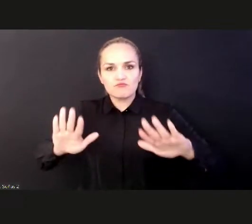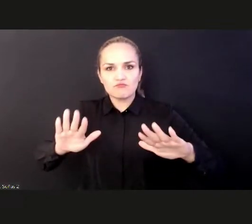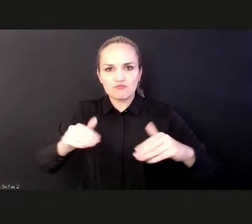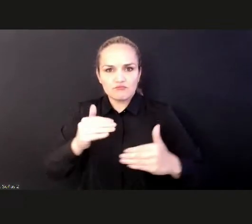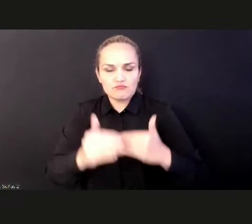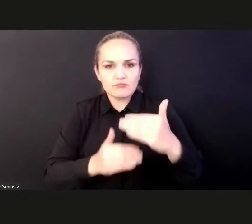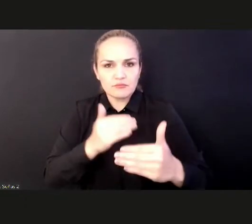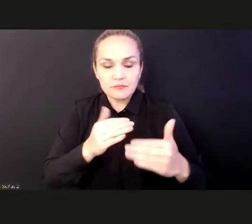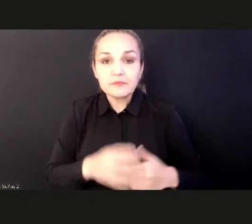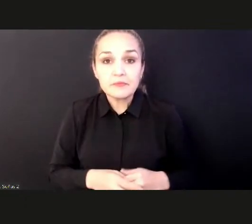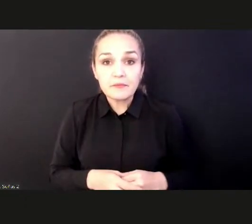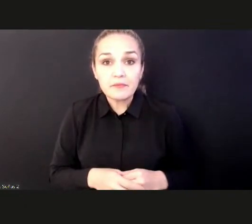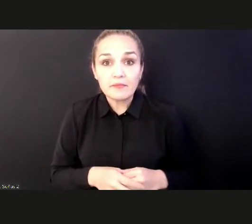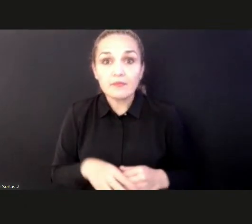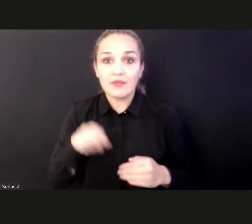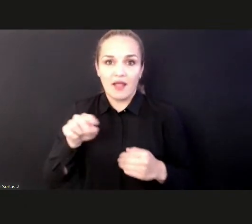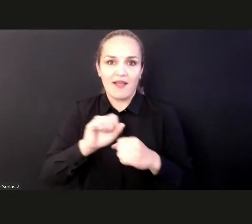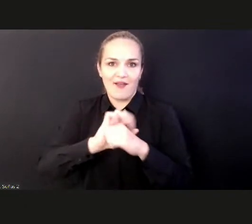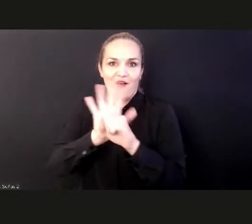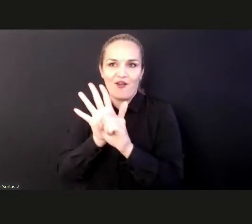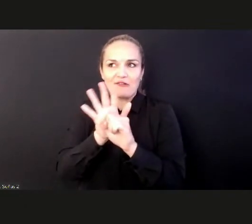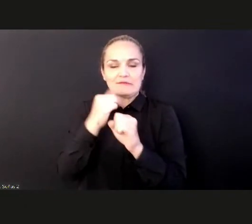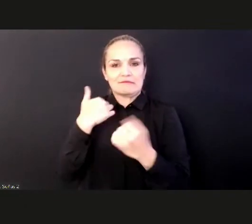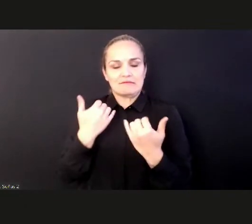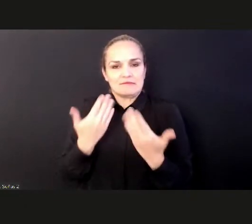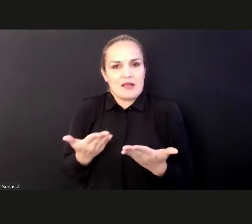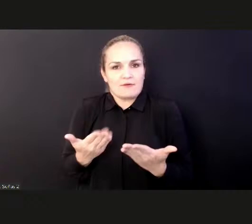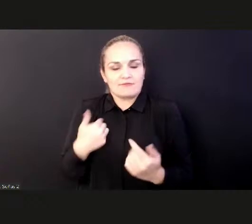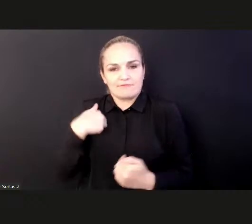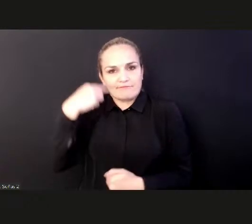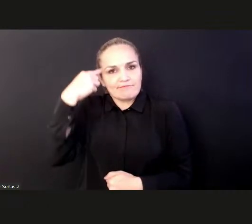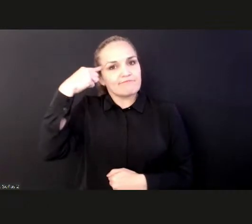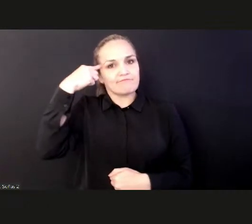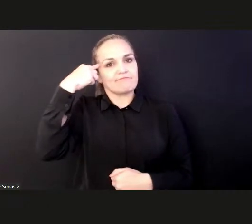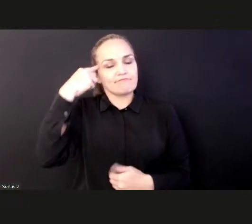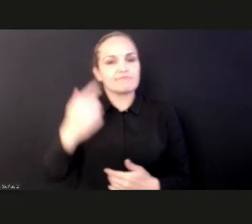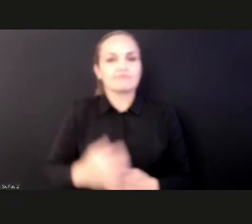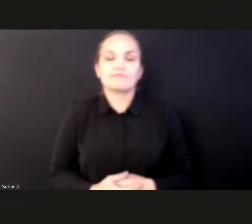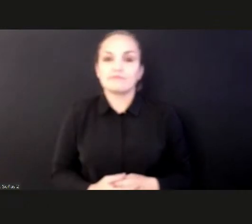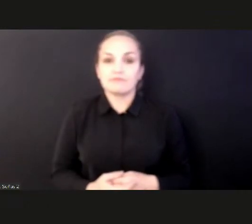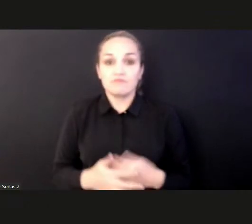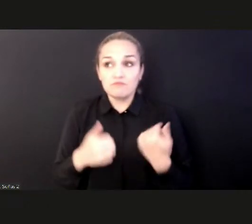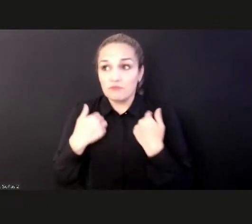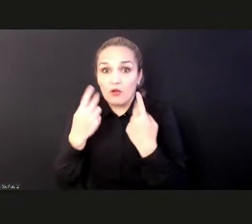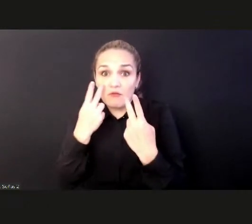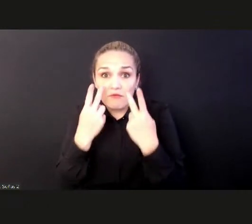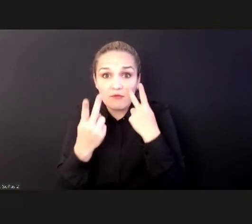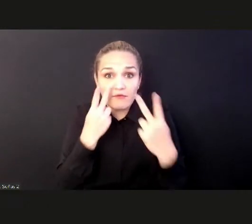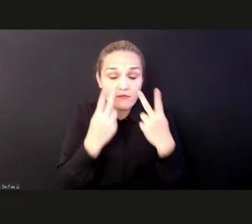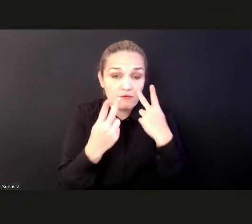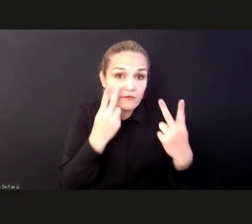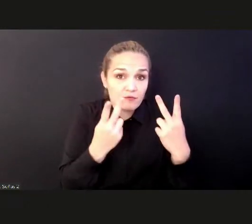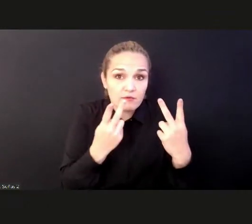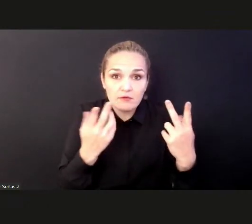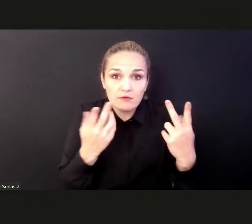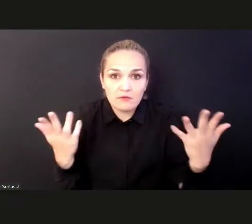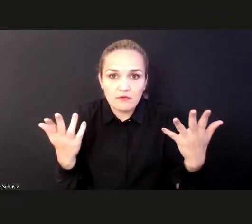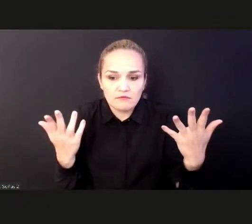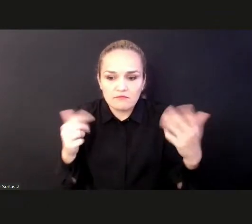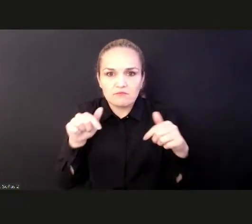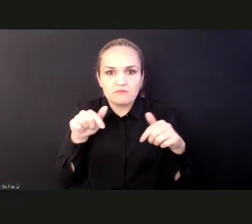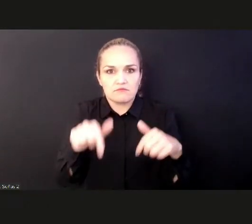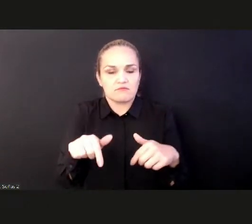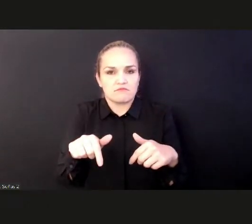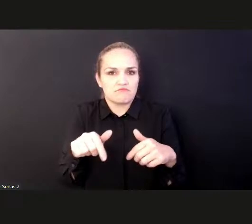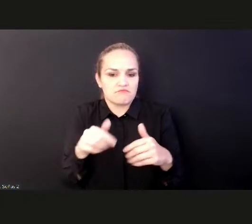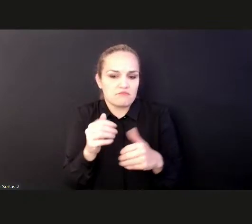us. What we see is that by doing this with destinations, and Miho